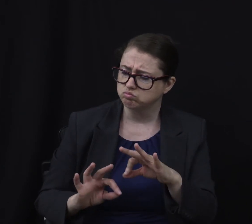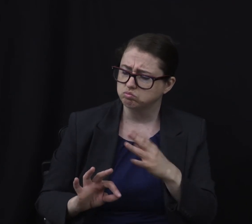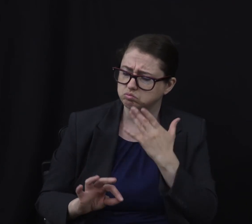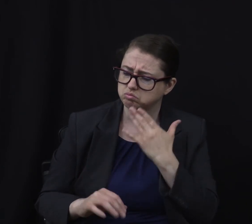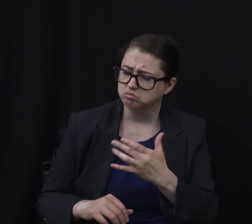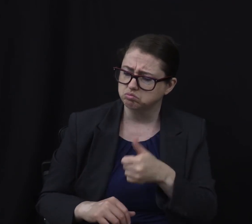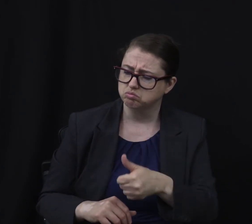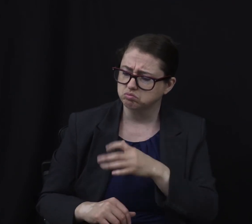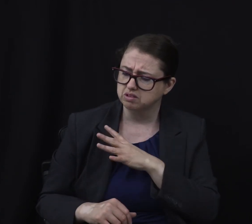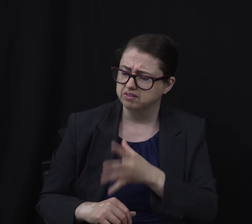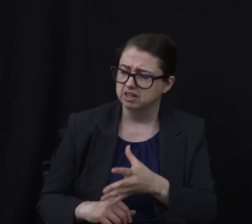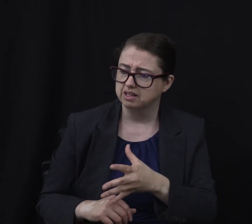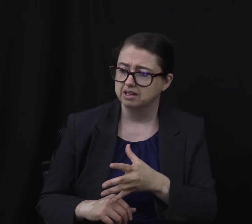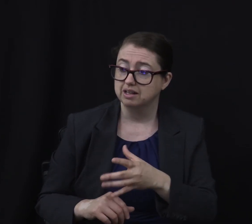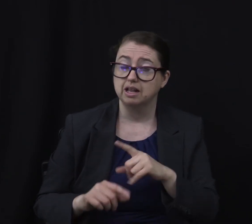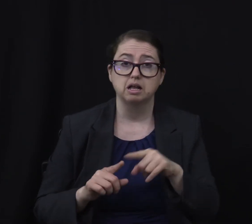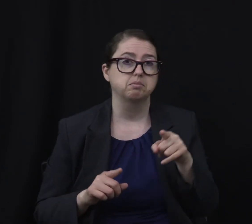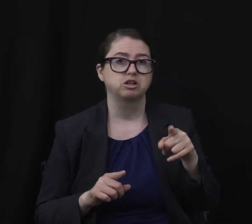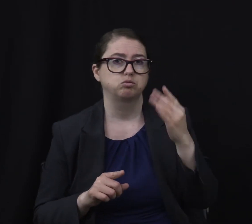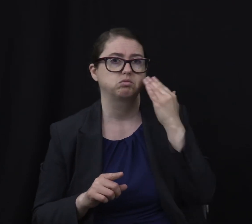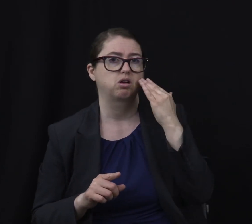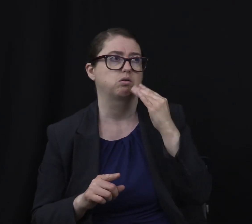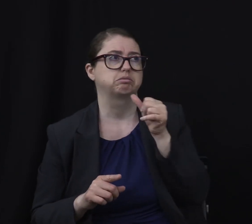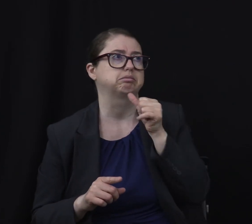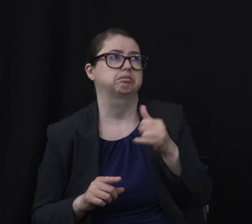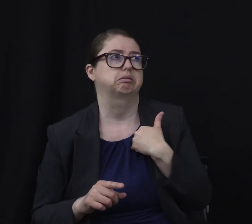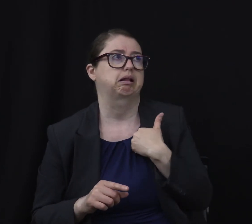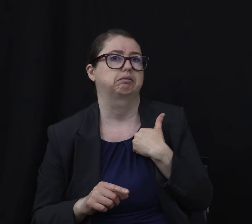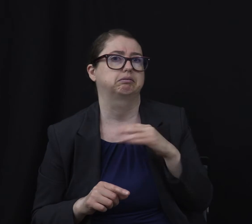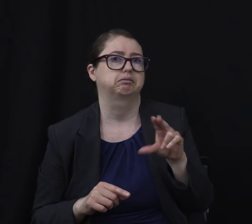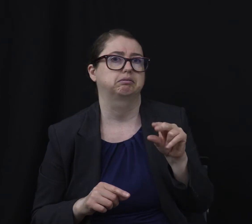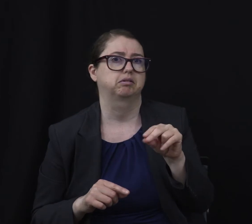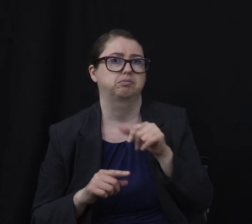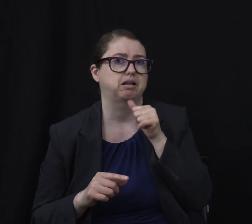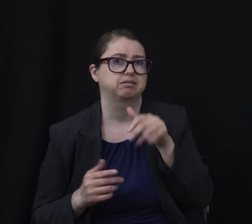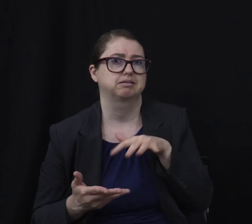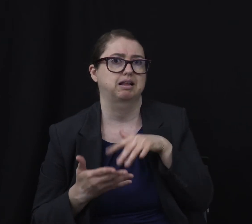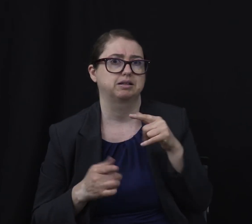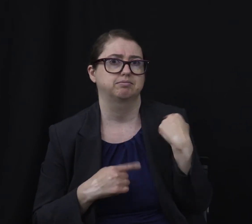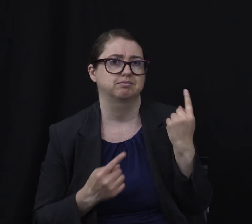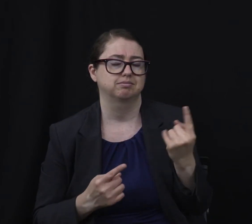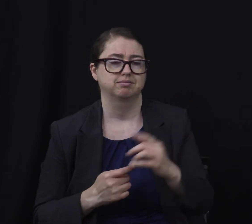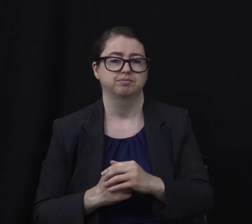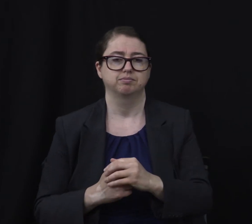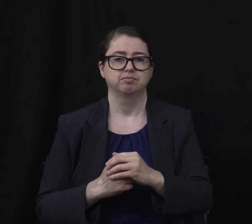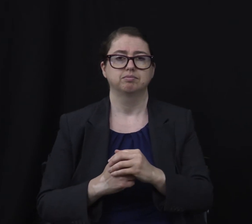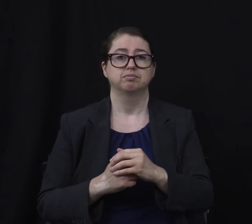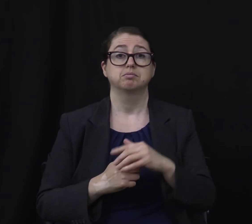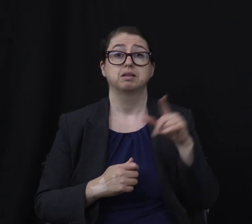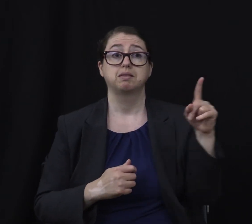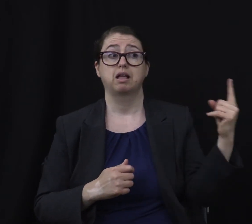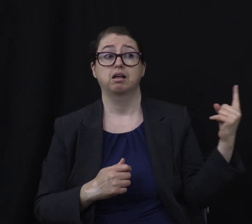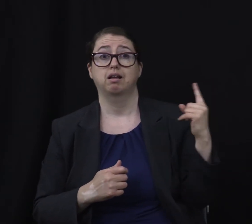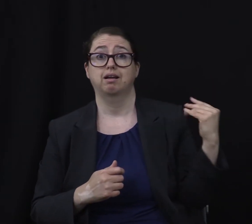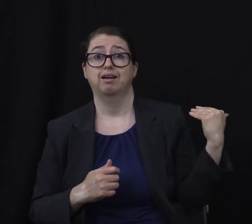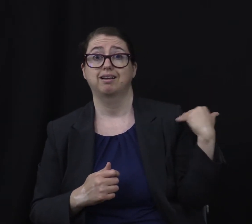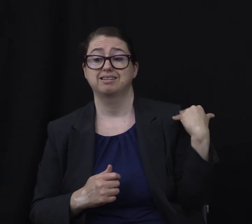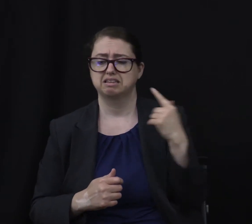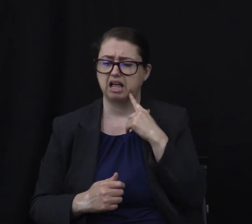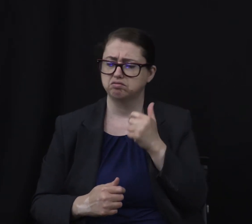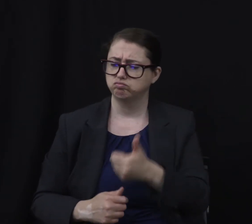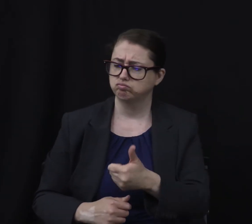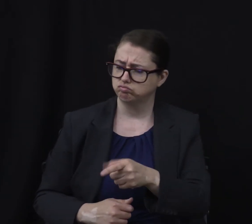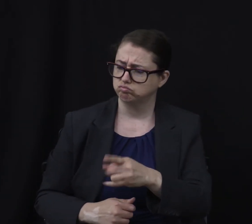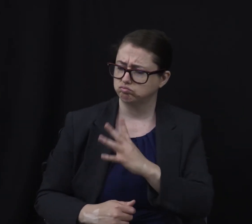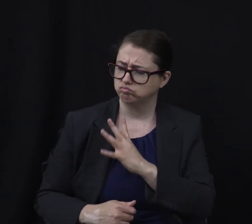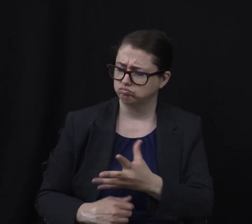know that you don't, right? Because you haven't studied. So them tapping you on the shoulder and saying, "You've got this," what does that do